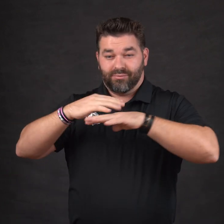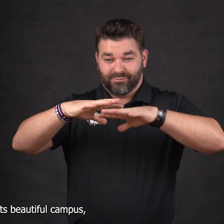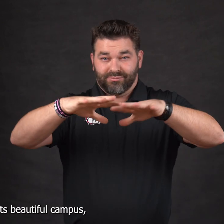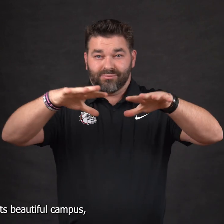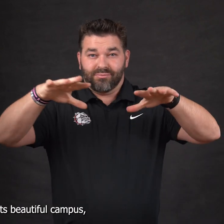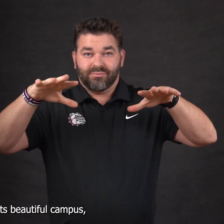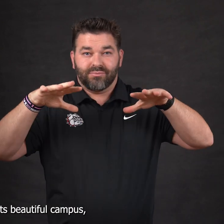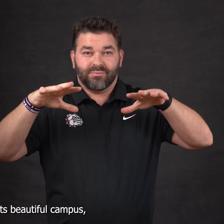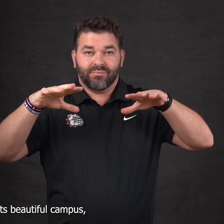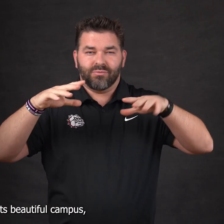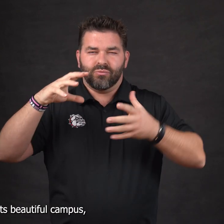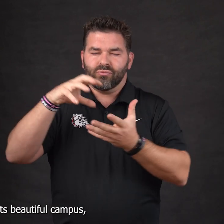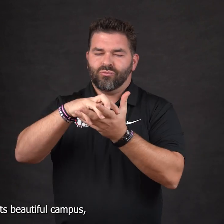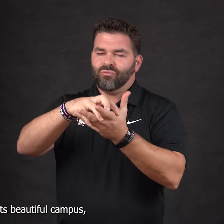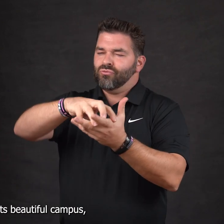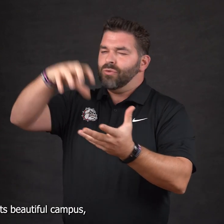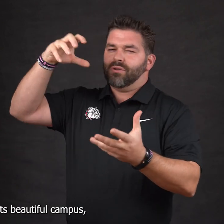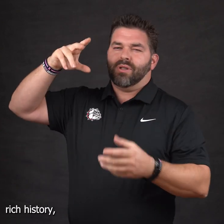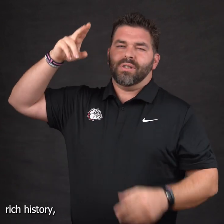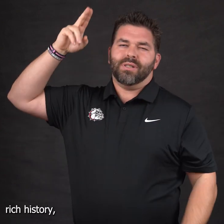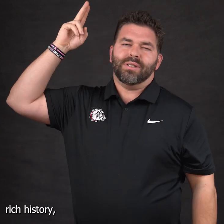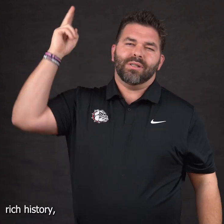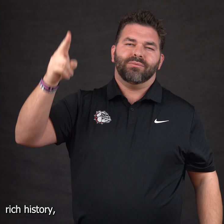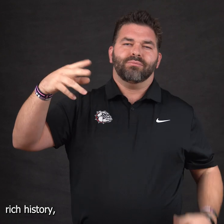With its beautiful campus, rich history,